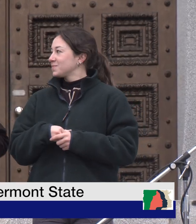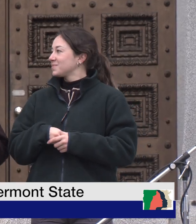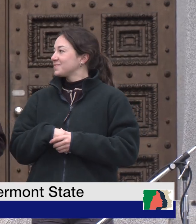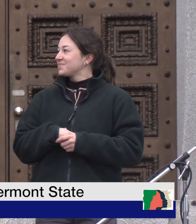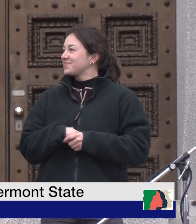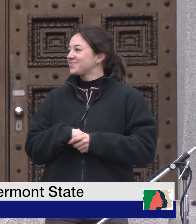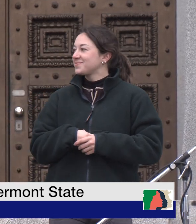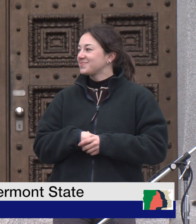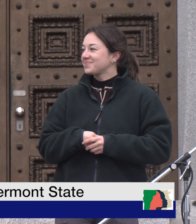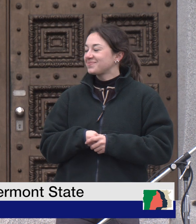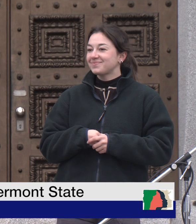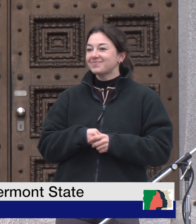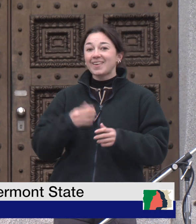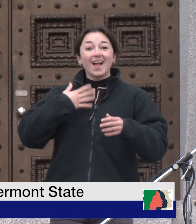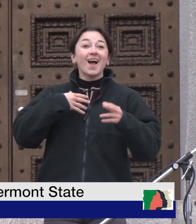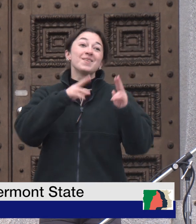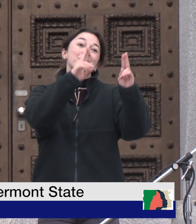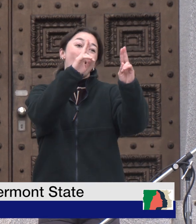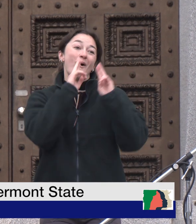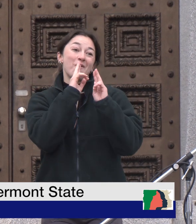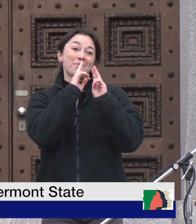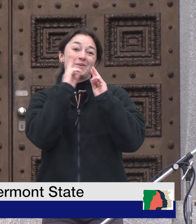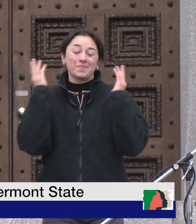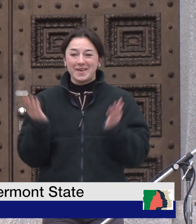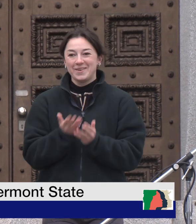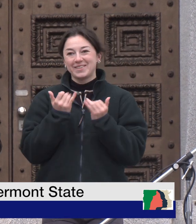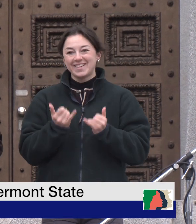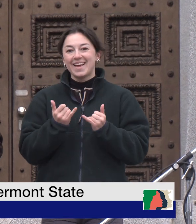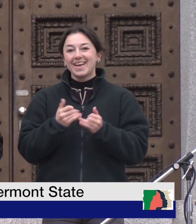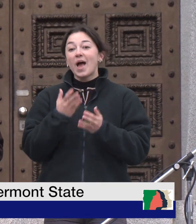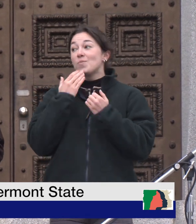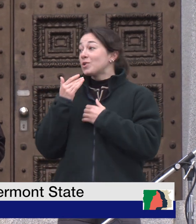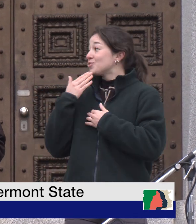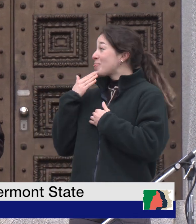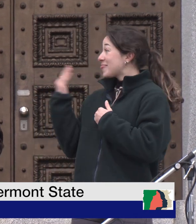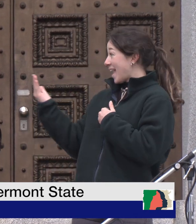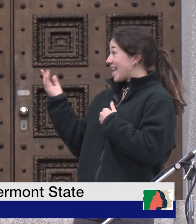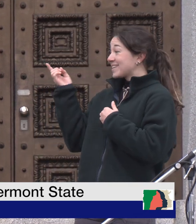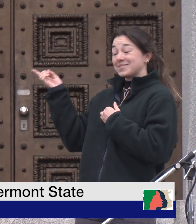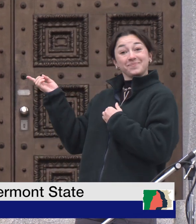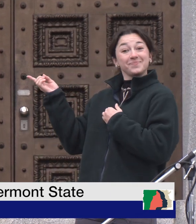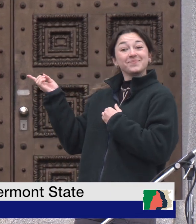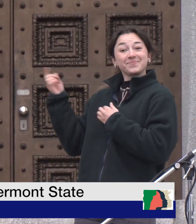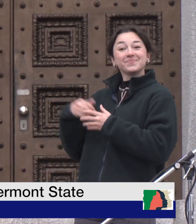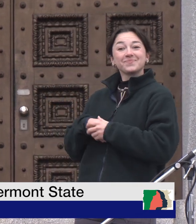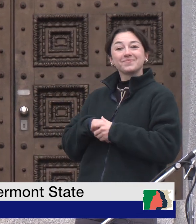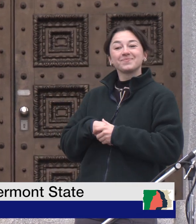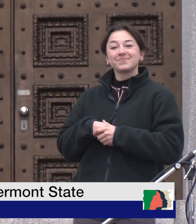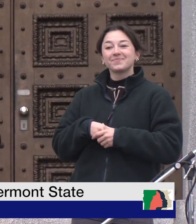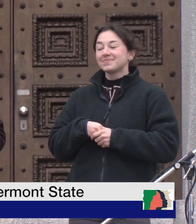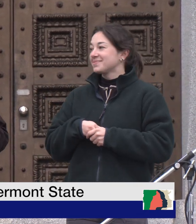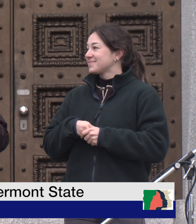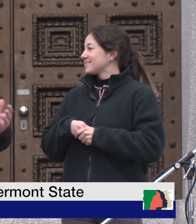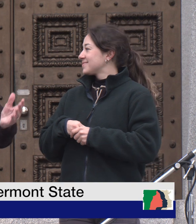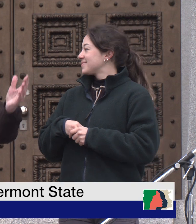Thanks. I'm honored to be here. I want to thank Melinda Moulton